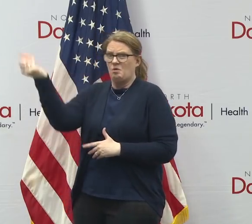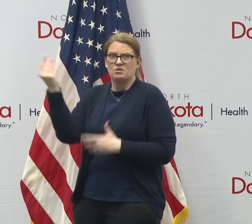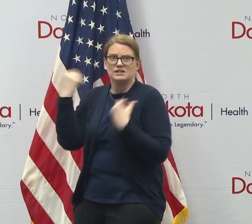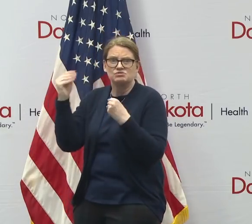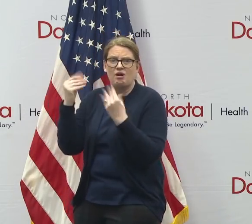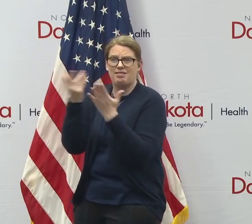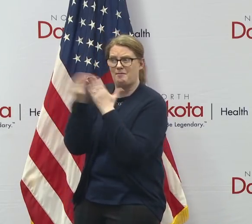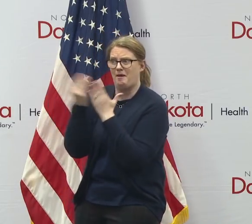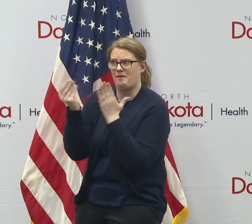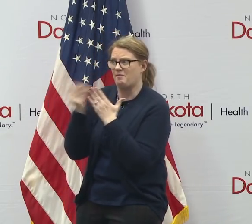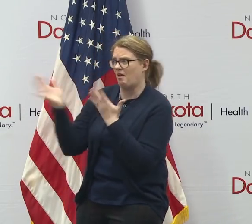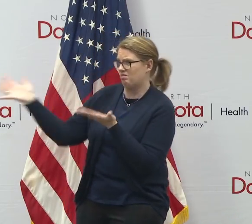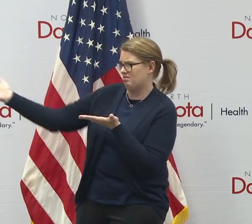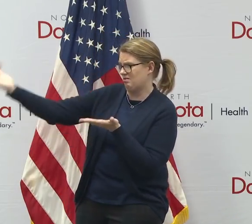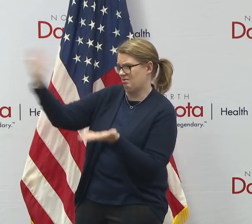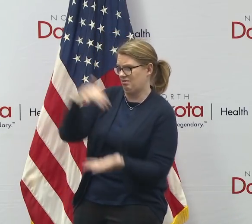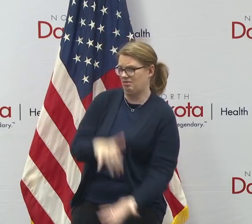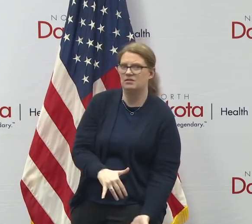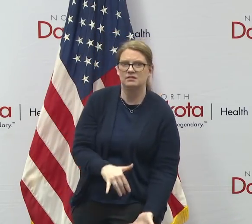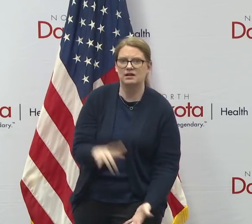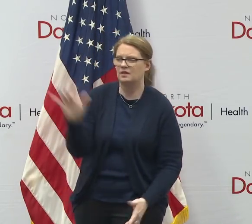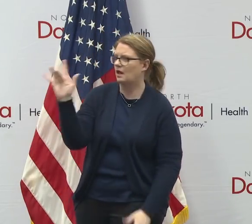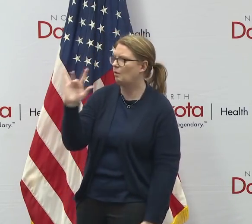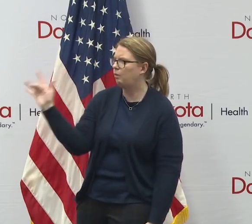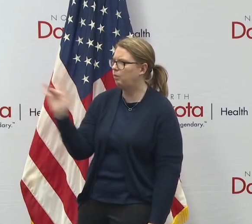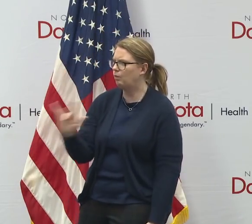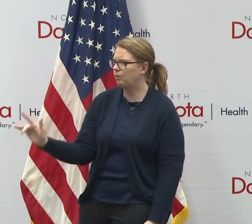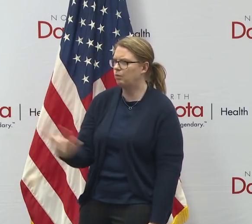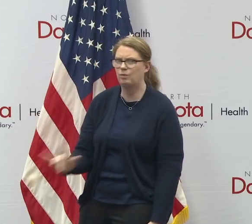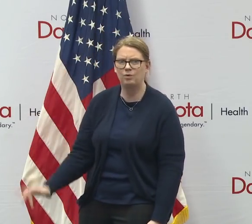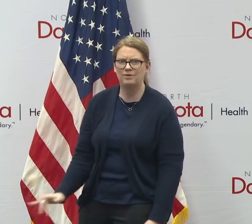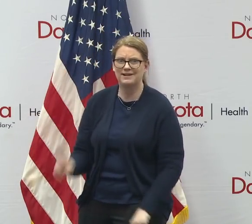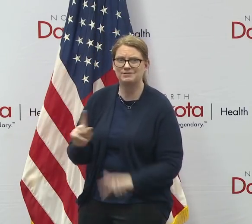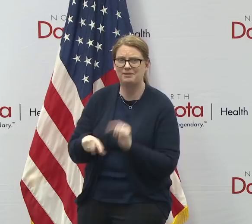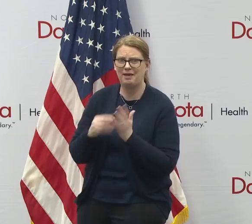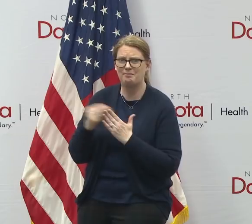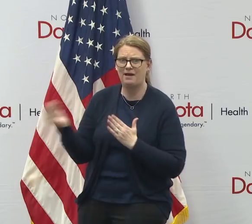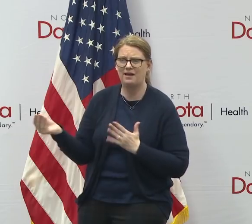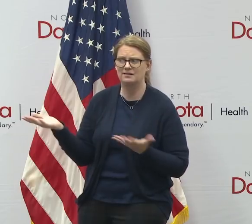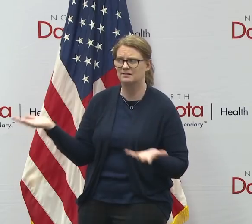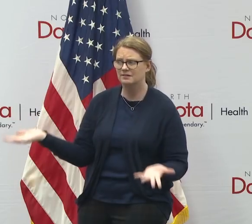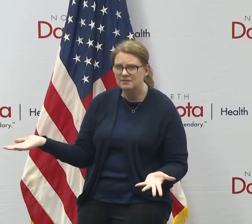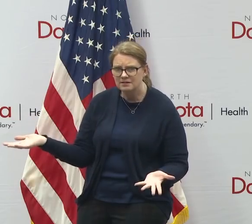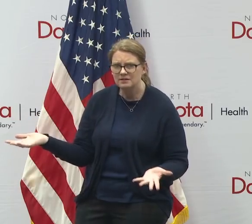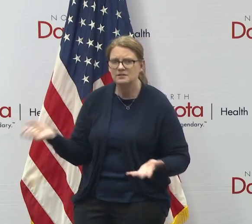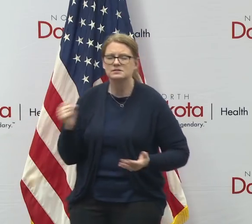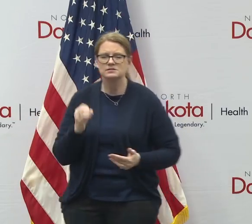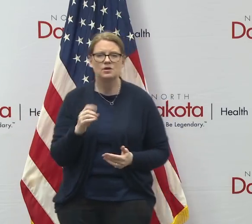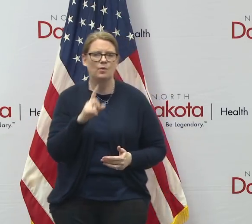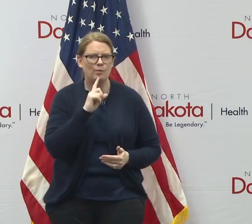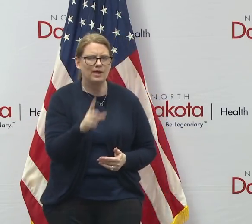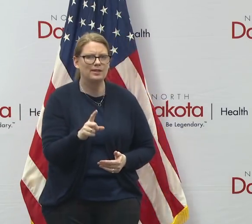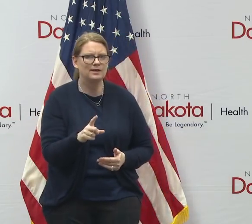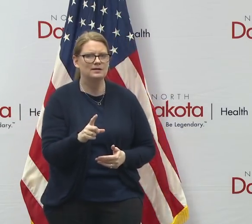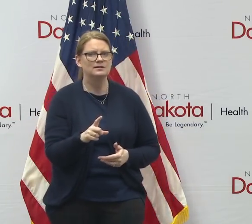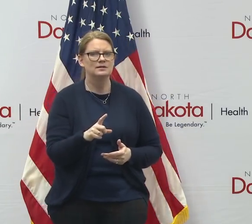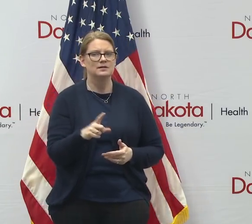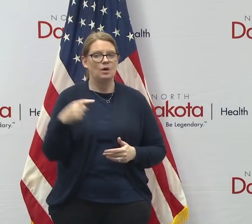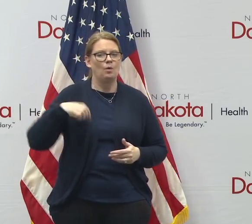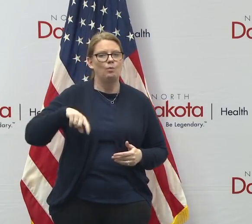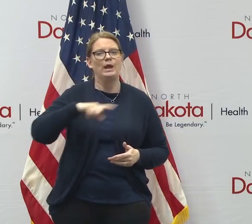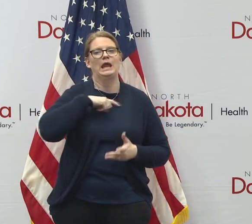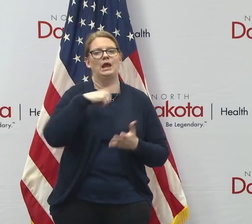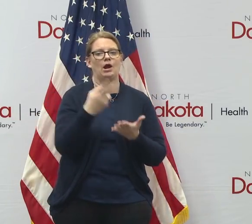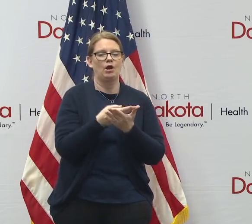And we're putting a lot of energy to communicate directly with the citizens of North Dakota, authentically, openly, regularly, and